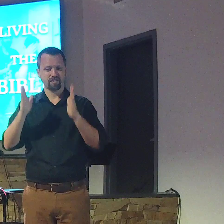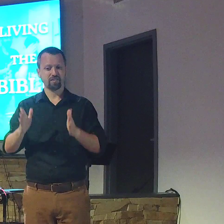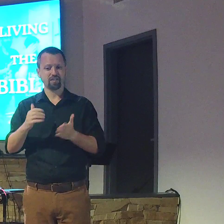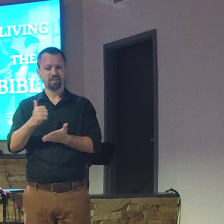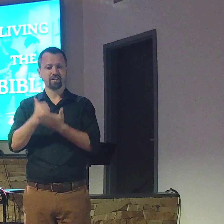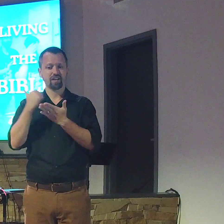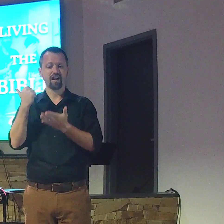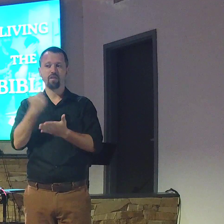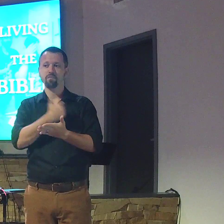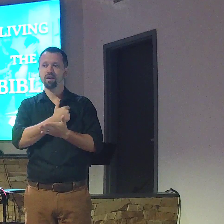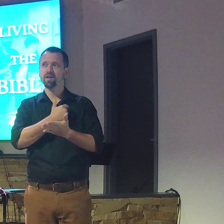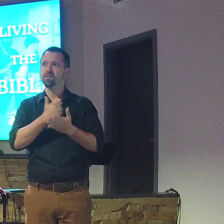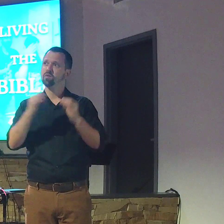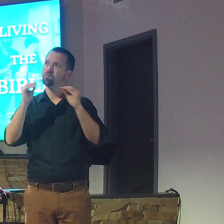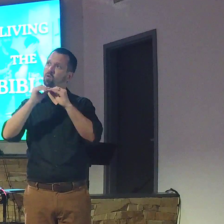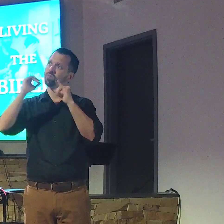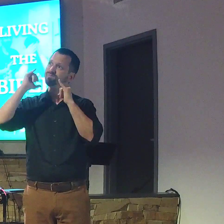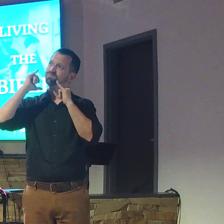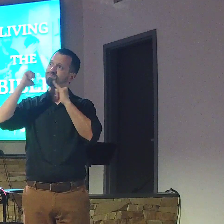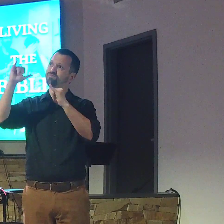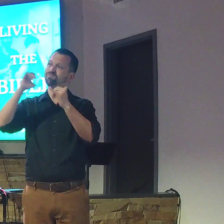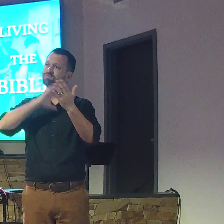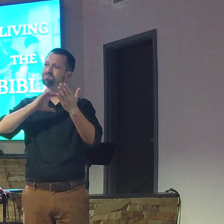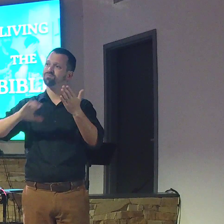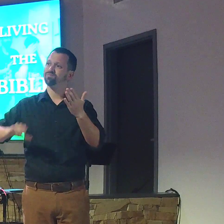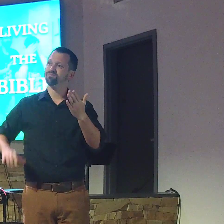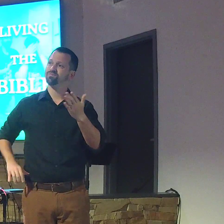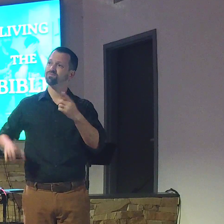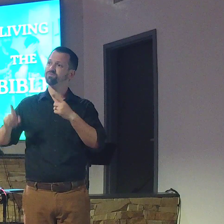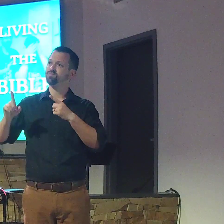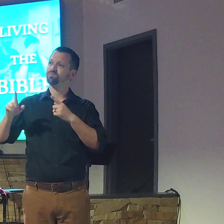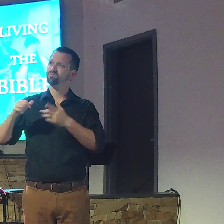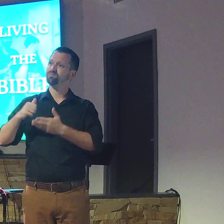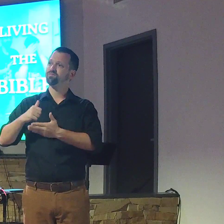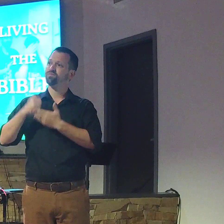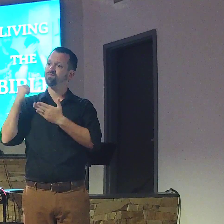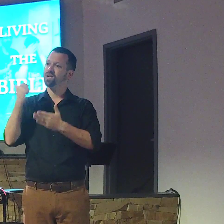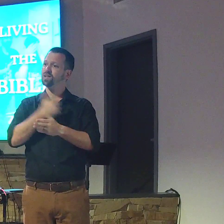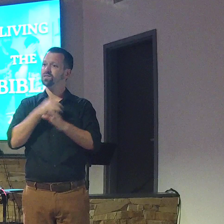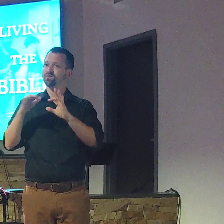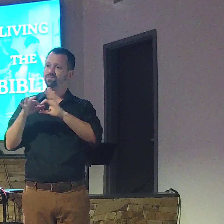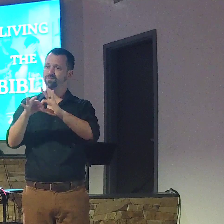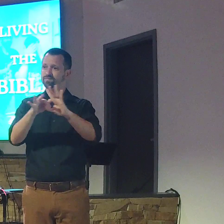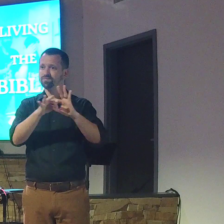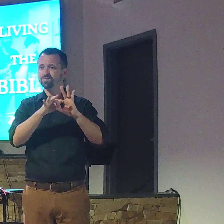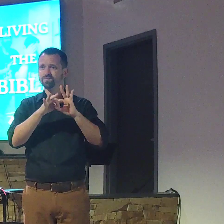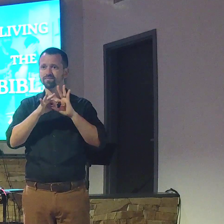be more like Christ, that will help us to facilitate harmony and